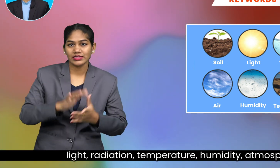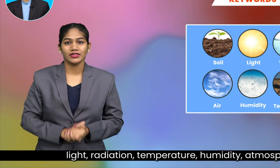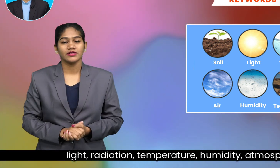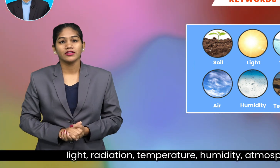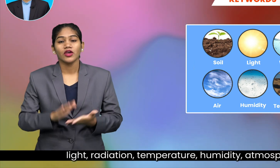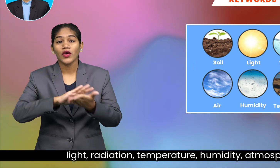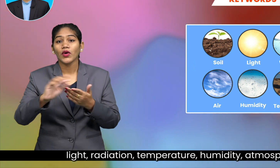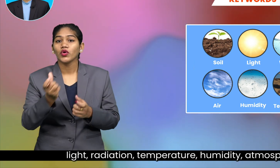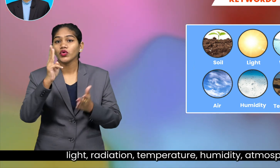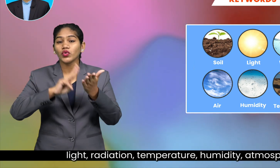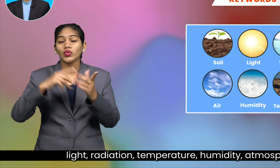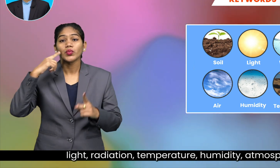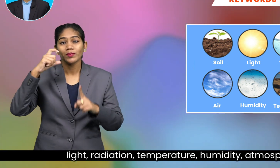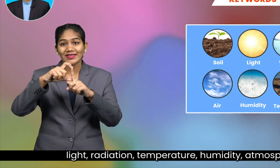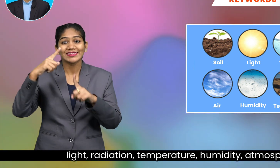humidity,